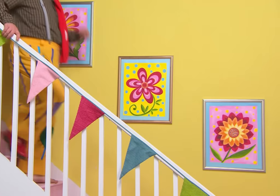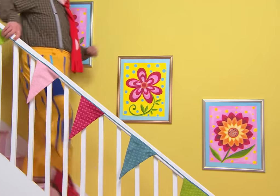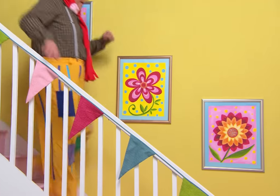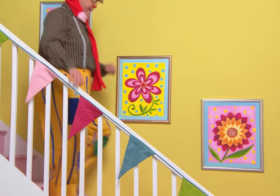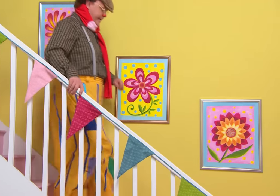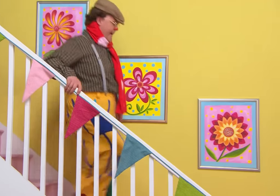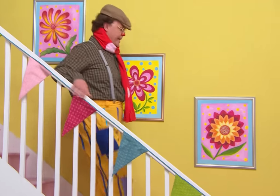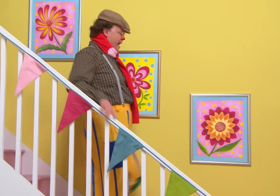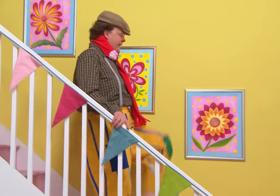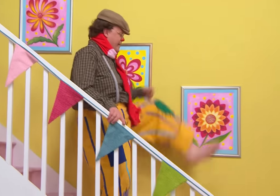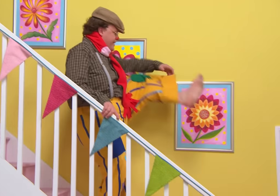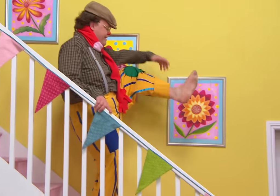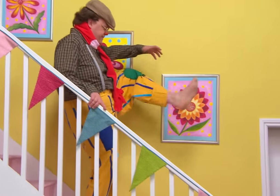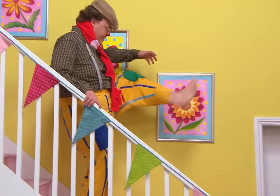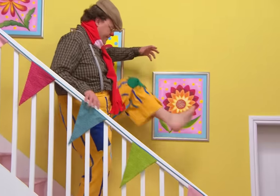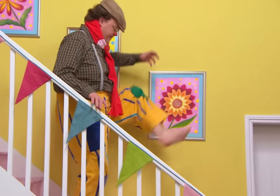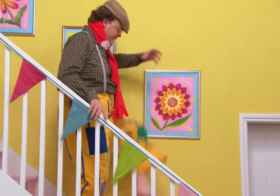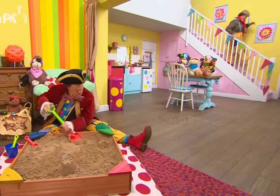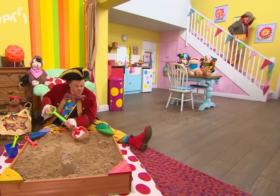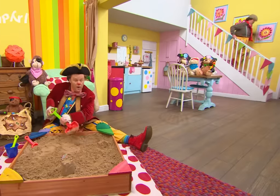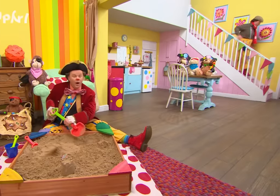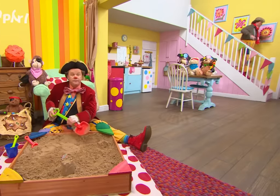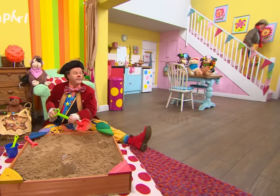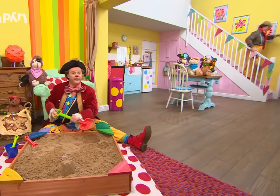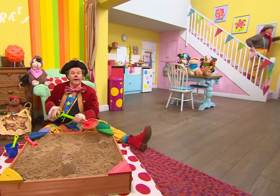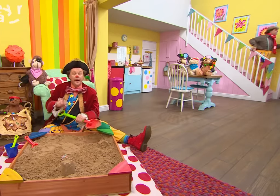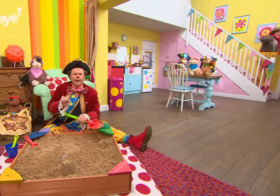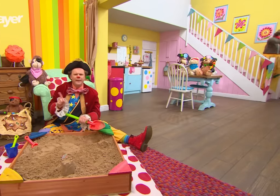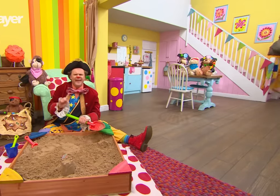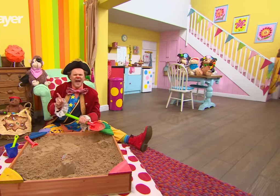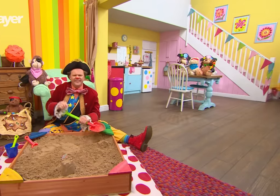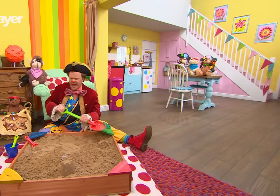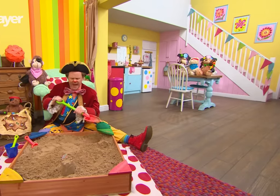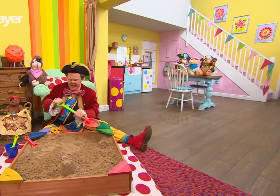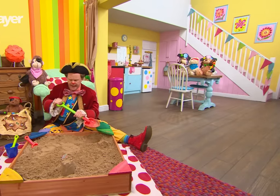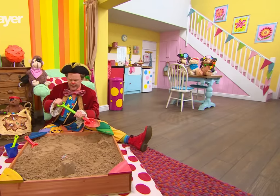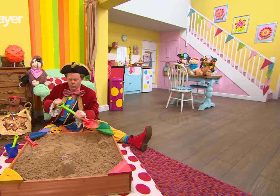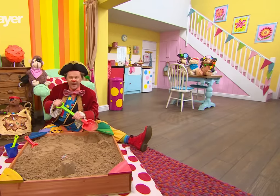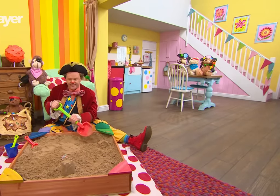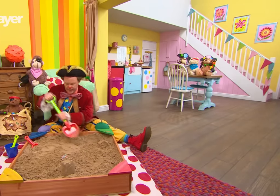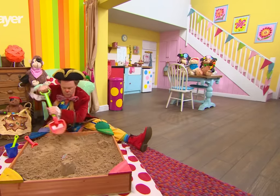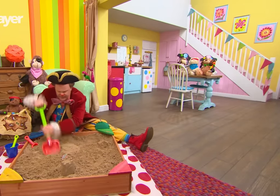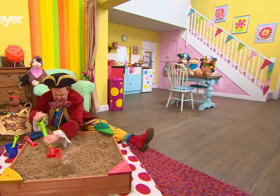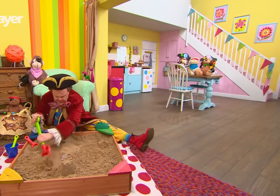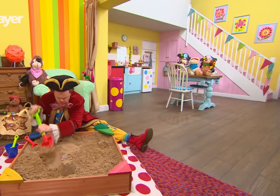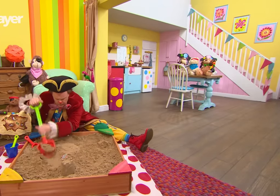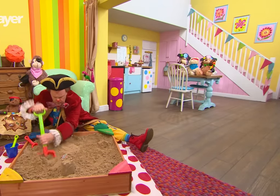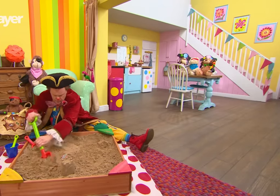Where's my sock? It's Long John Grandad. What was that? Wait a second, what's this?